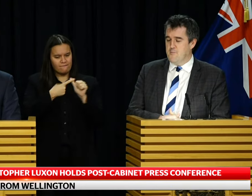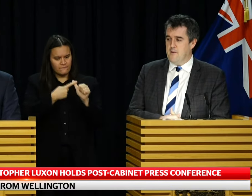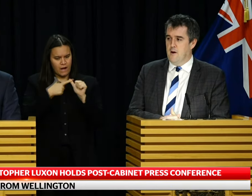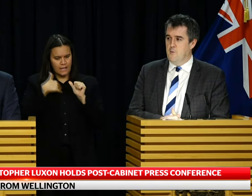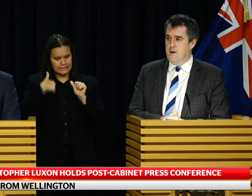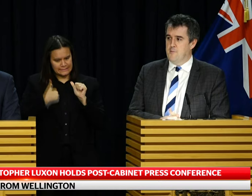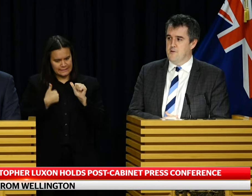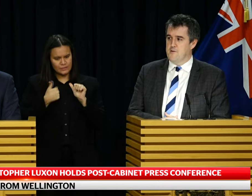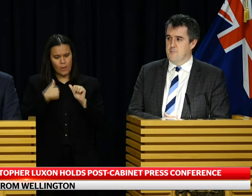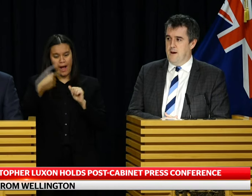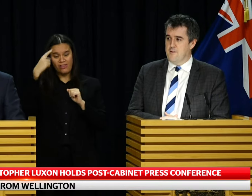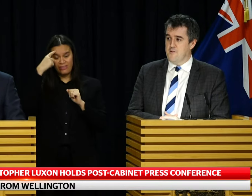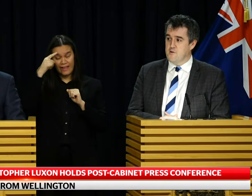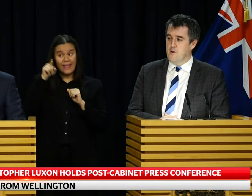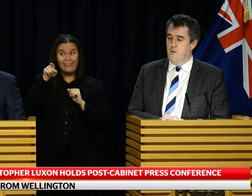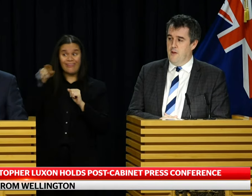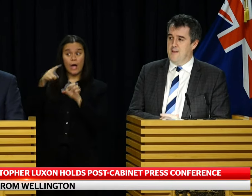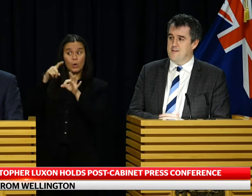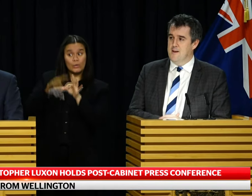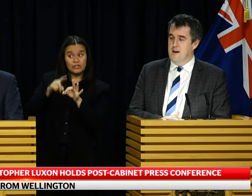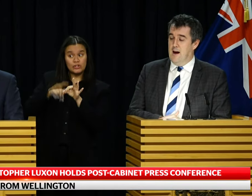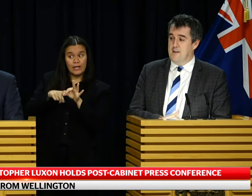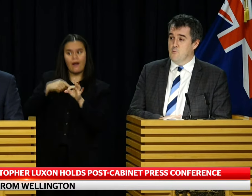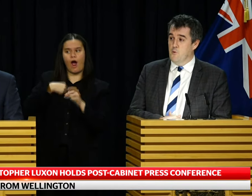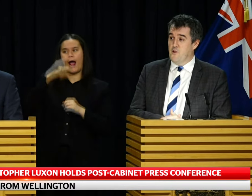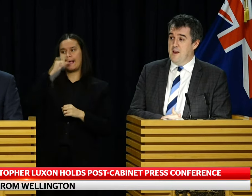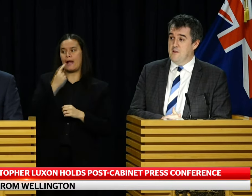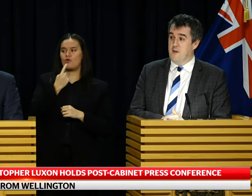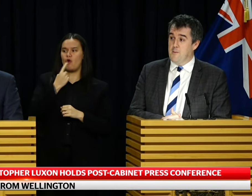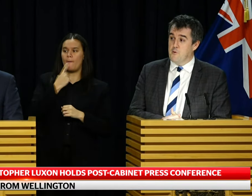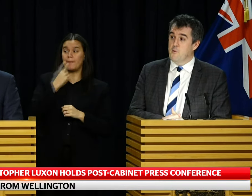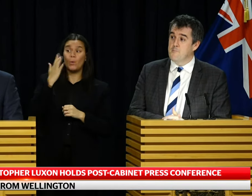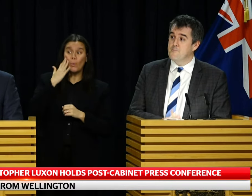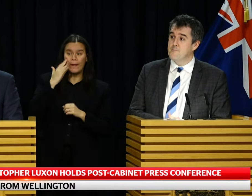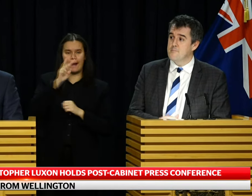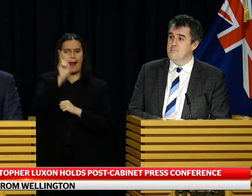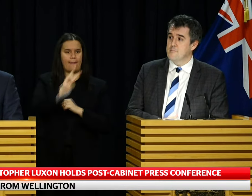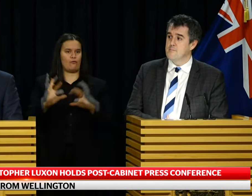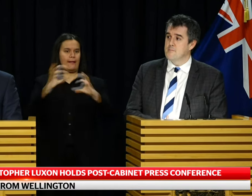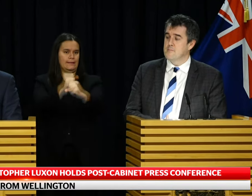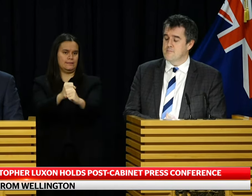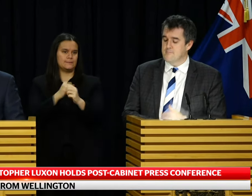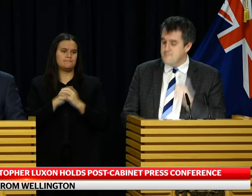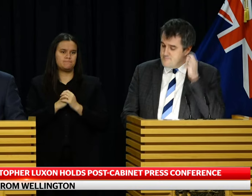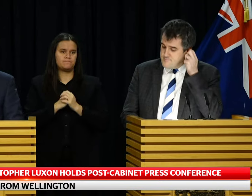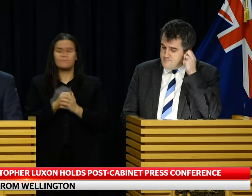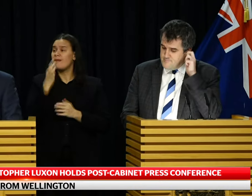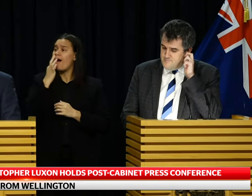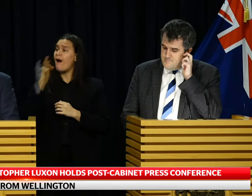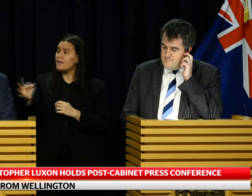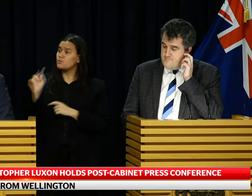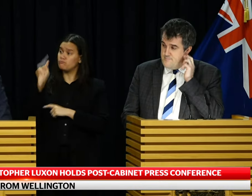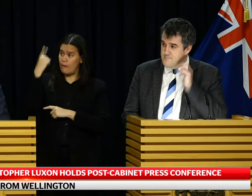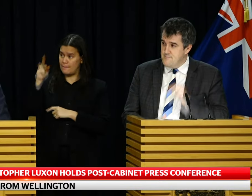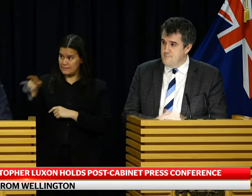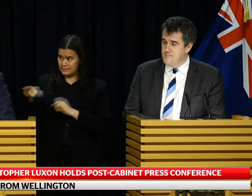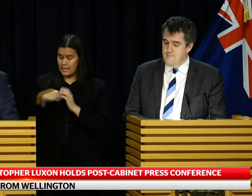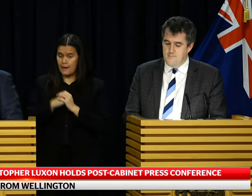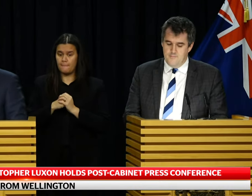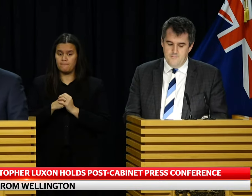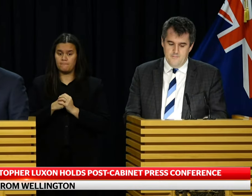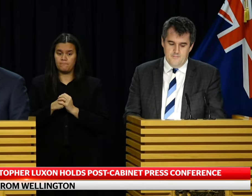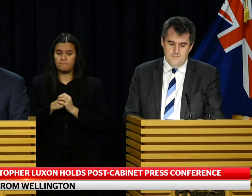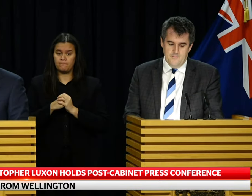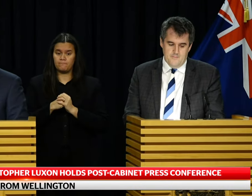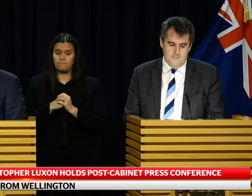I expect I will be in a position to make a decision on that towards the end of April. And Prime Minister, now that you're aware what